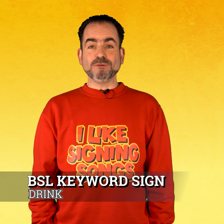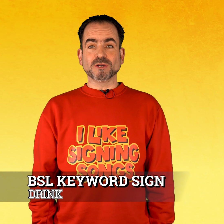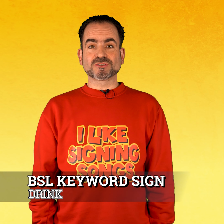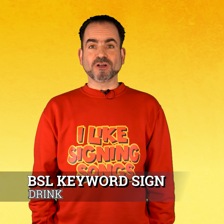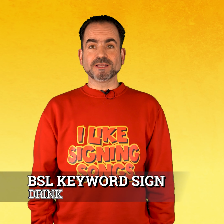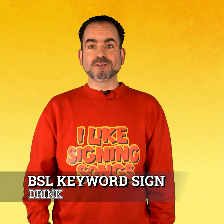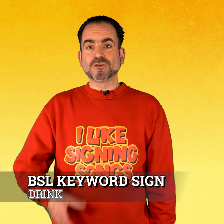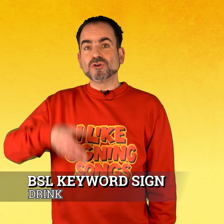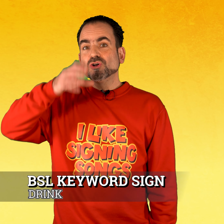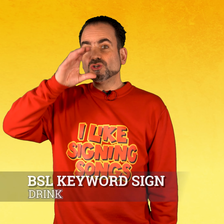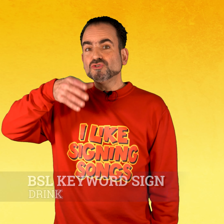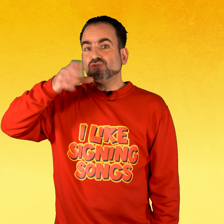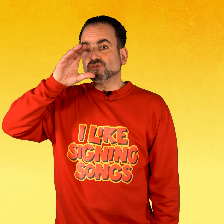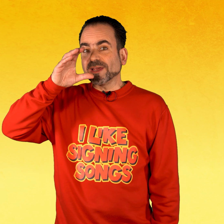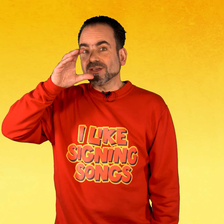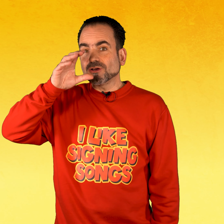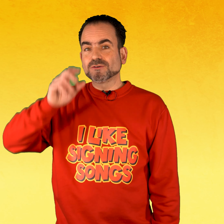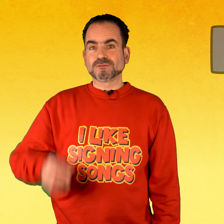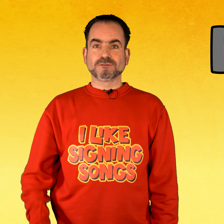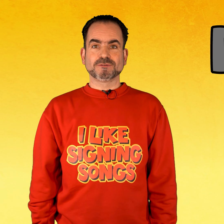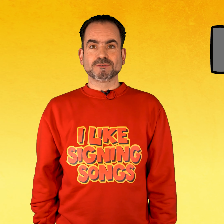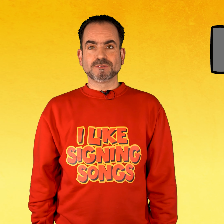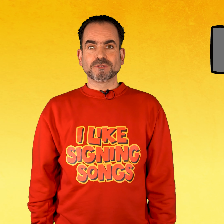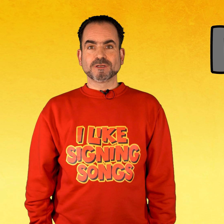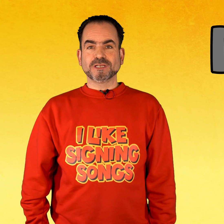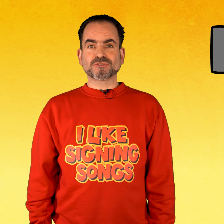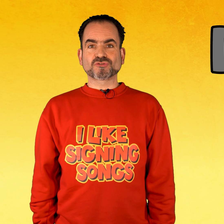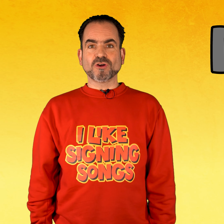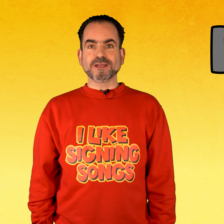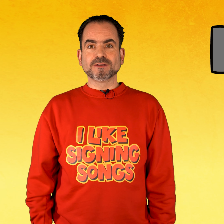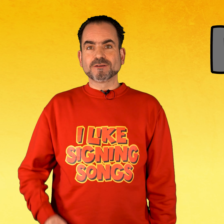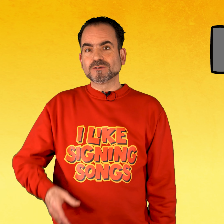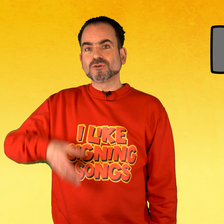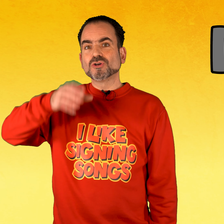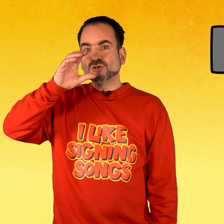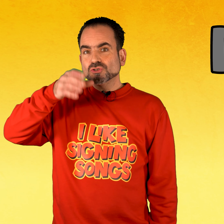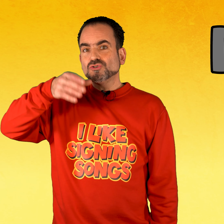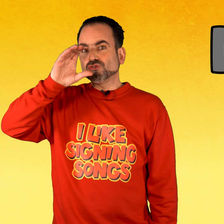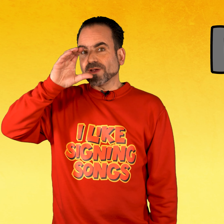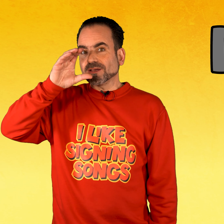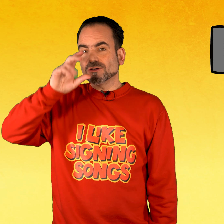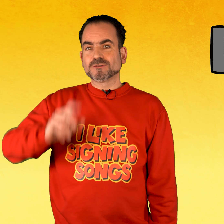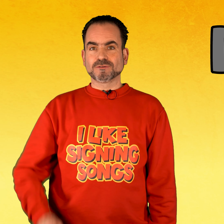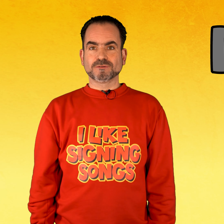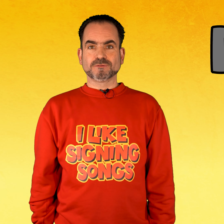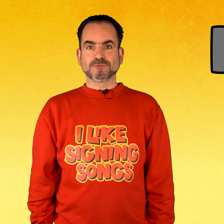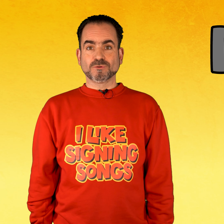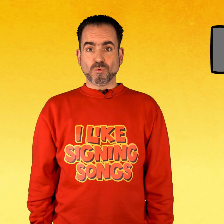keyword sign, drink. Let's try drink. One